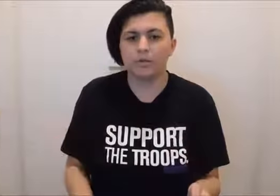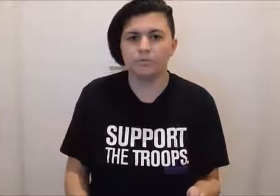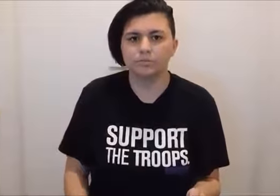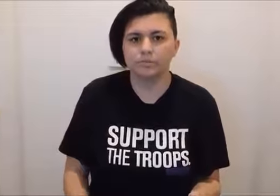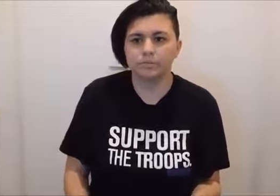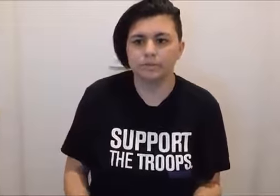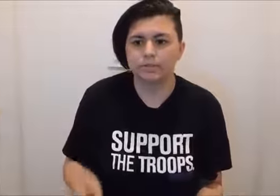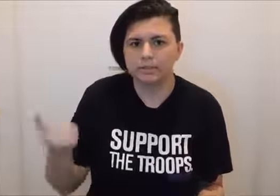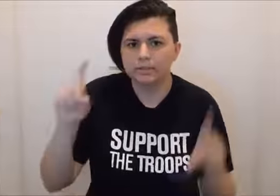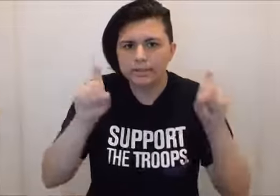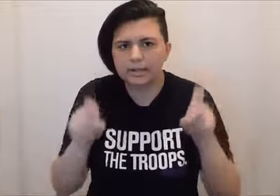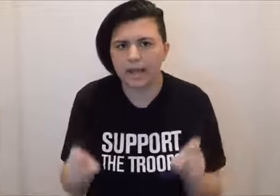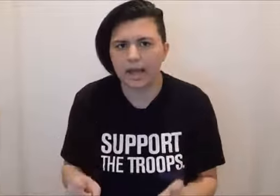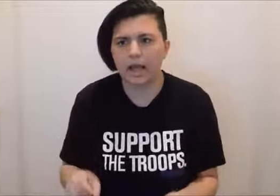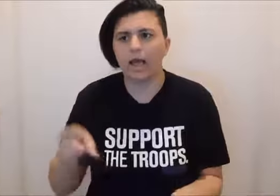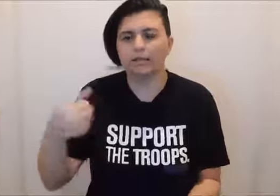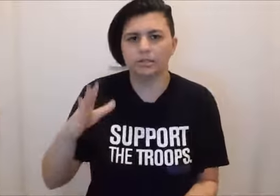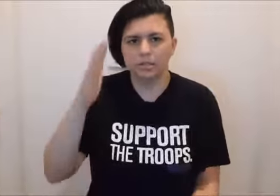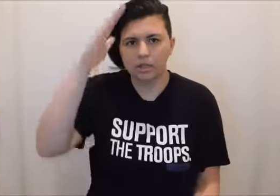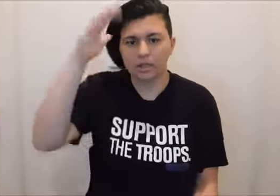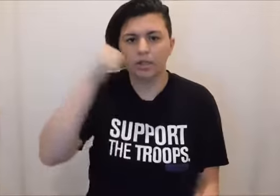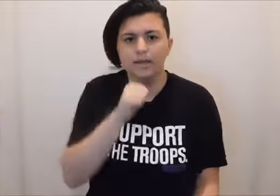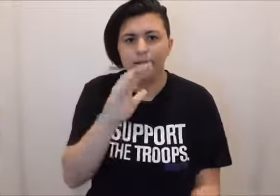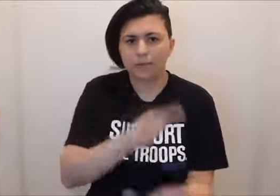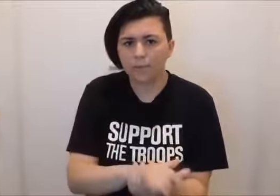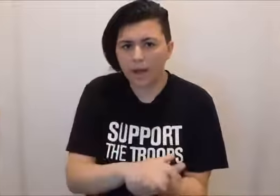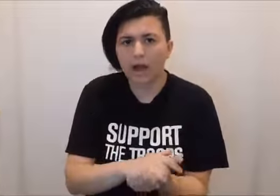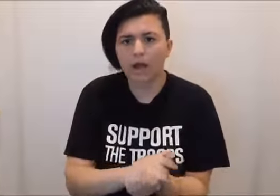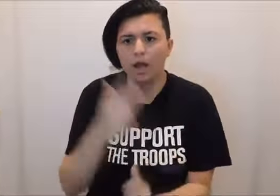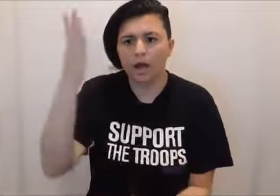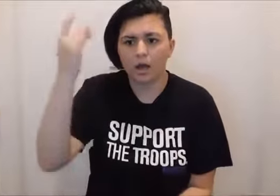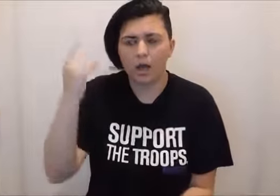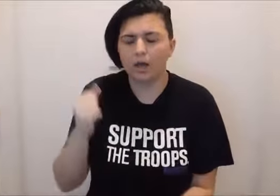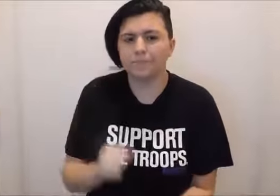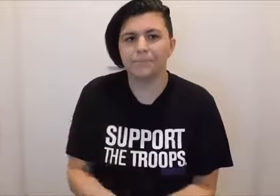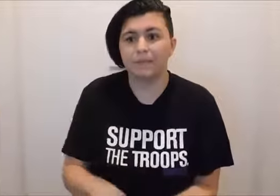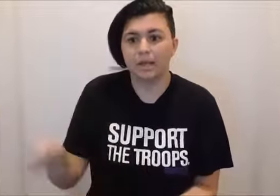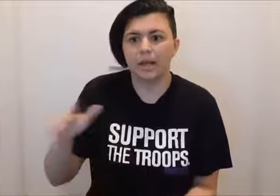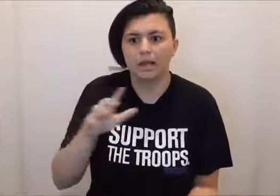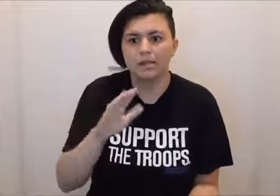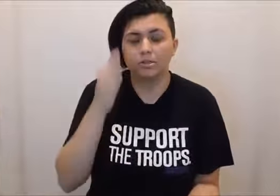Even his wife. He tests his wife as well, and she tests him in return.